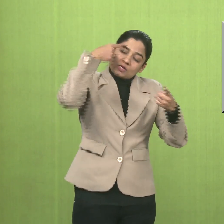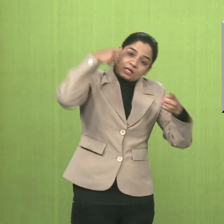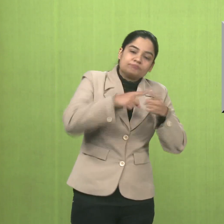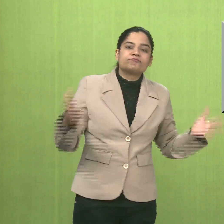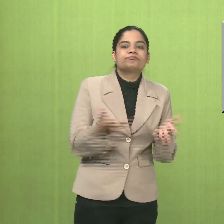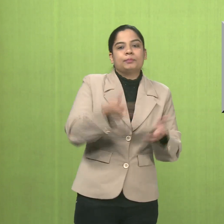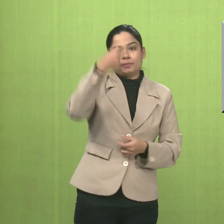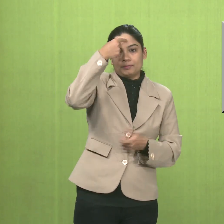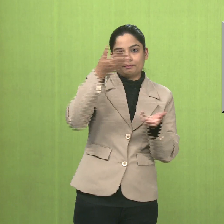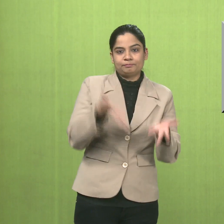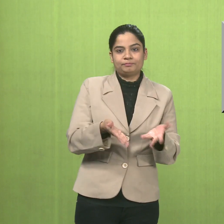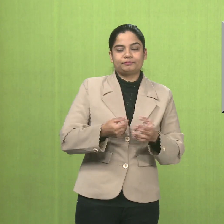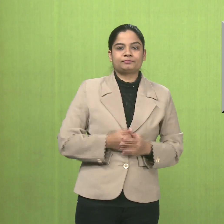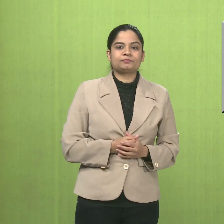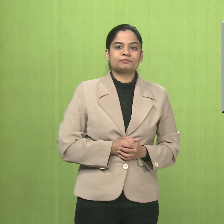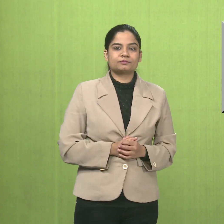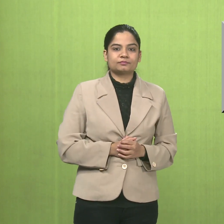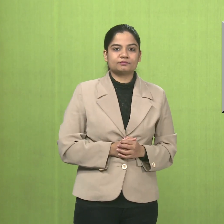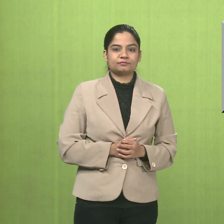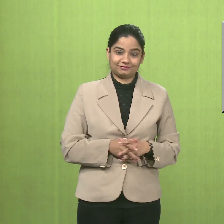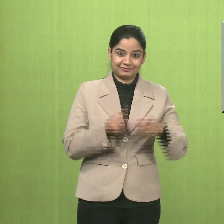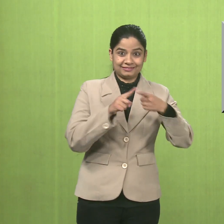poverty. Poverty is also a very big problem.